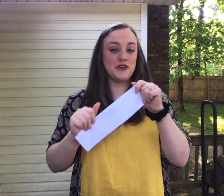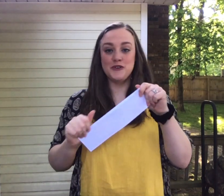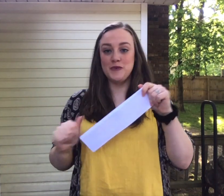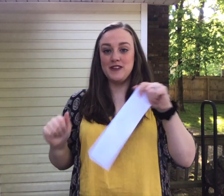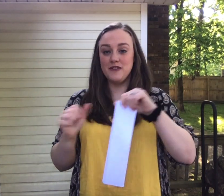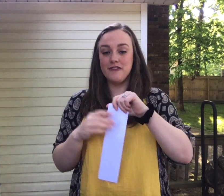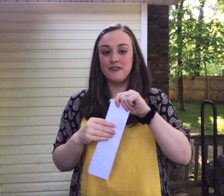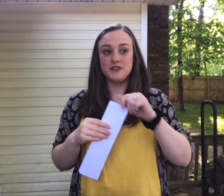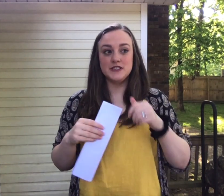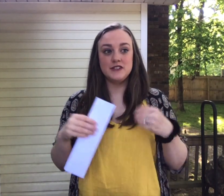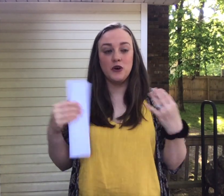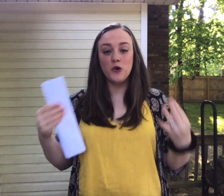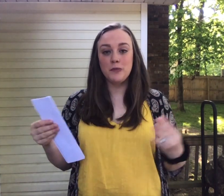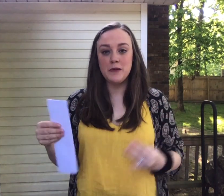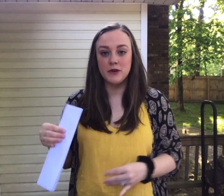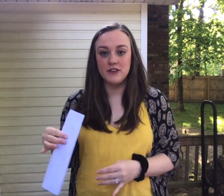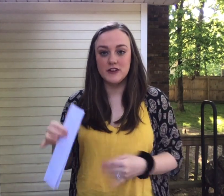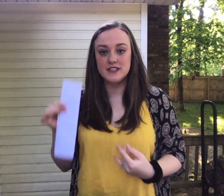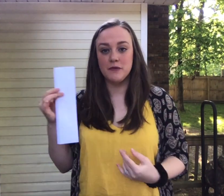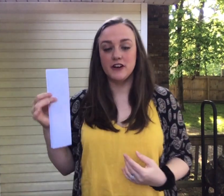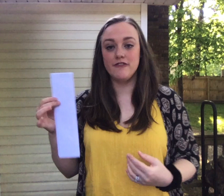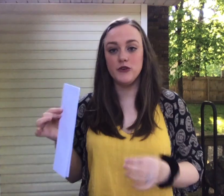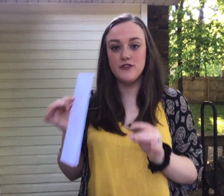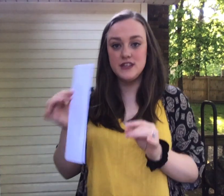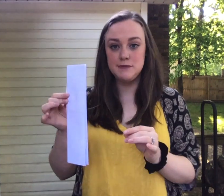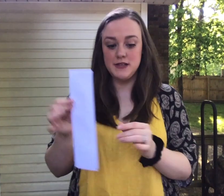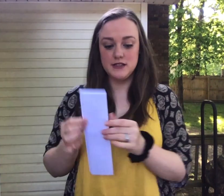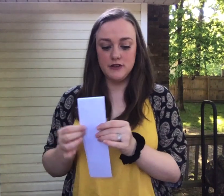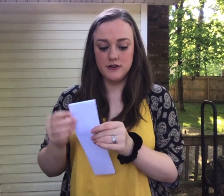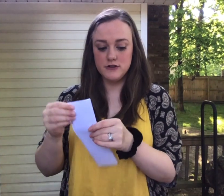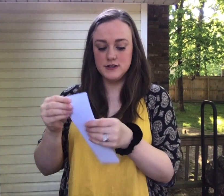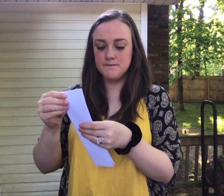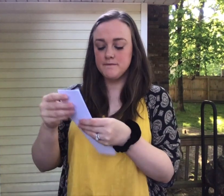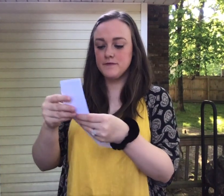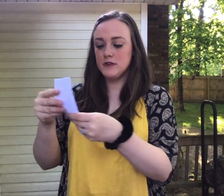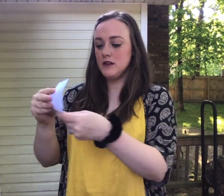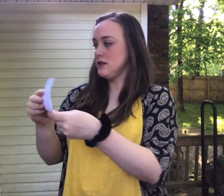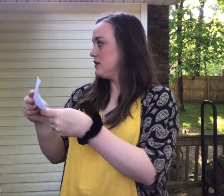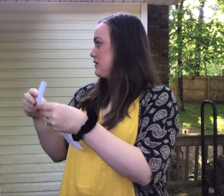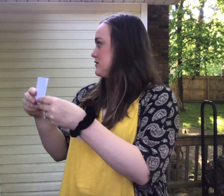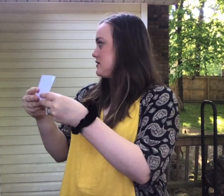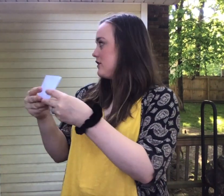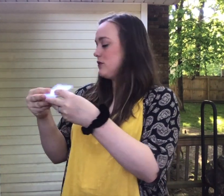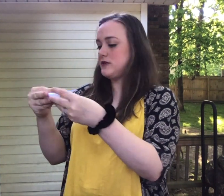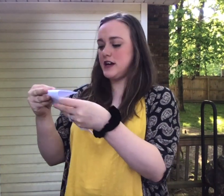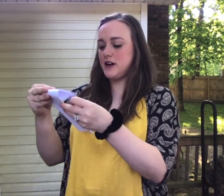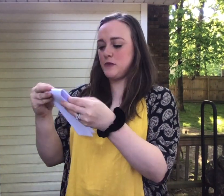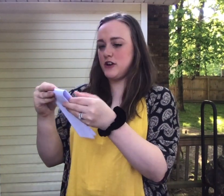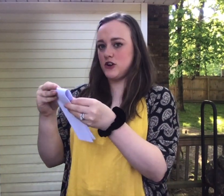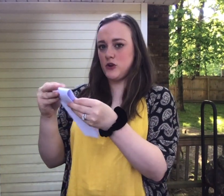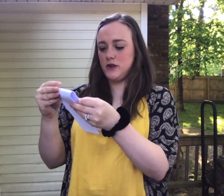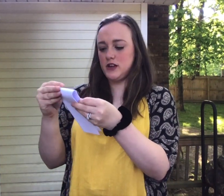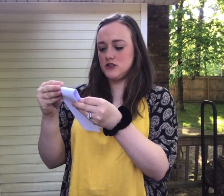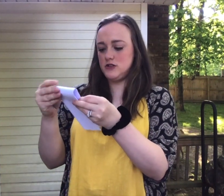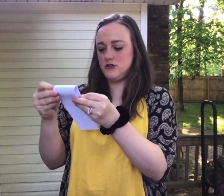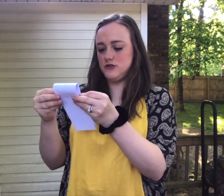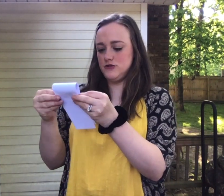we folded the whole paper into thirds. Now we're going to fold this piece into thirds. So now we are going